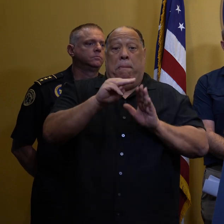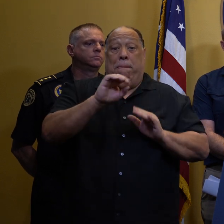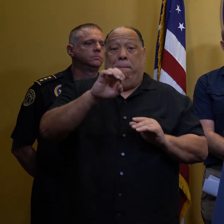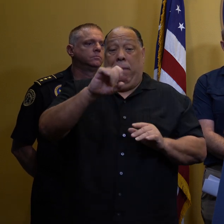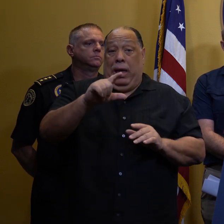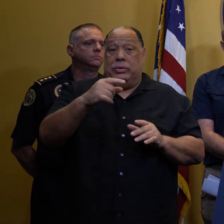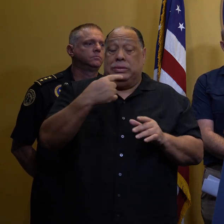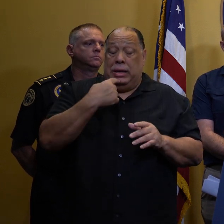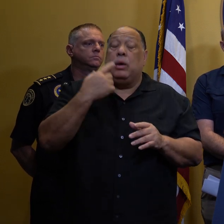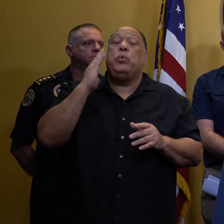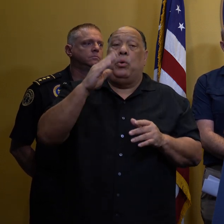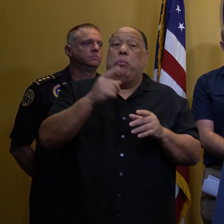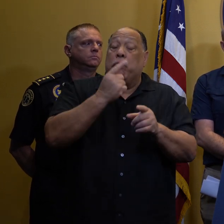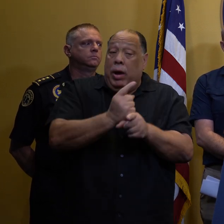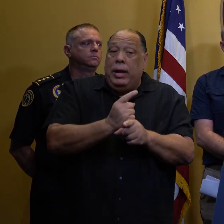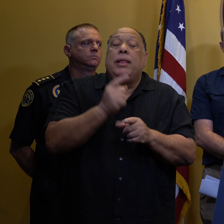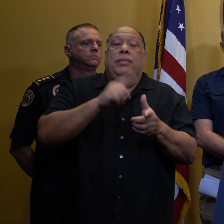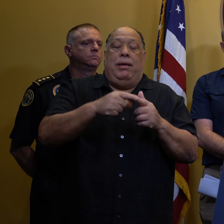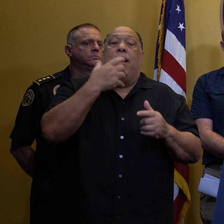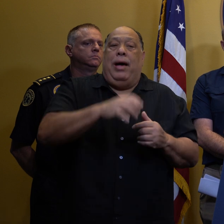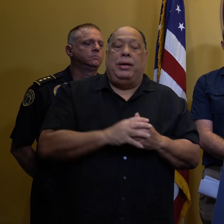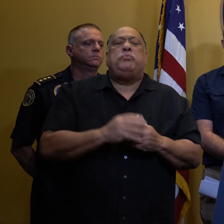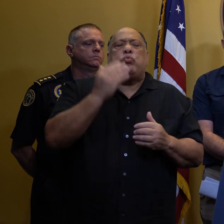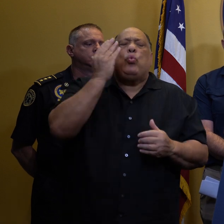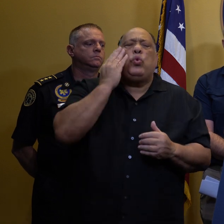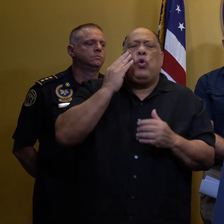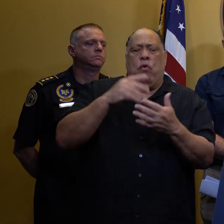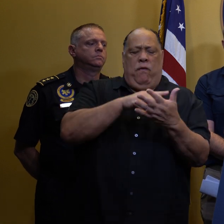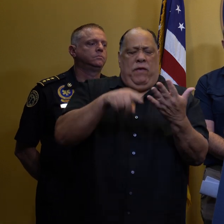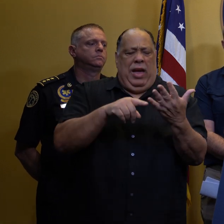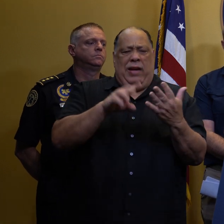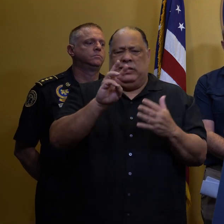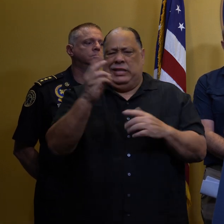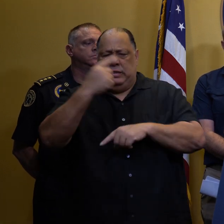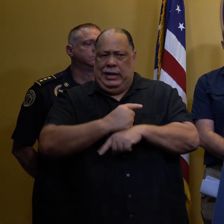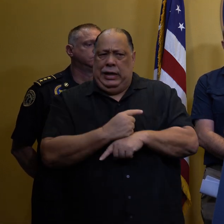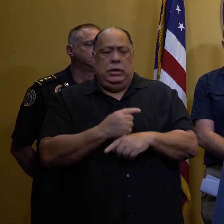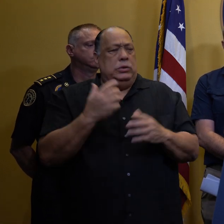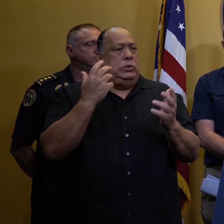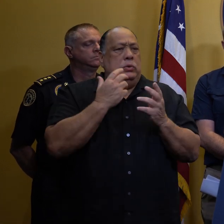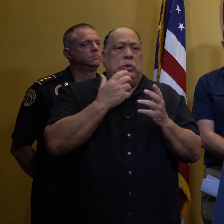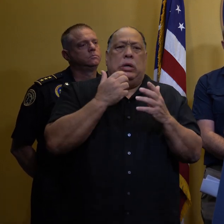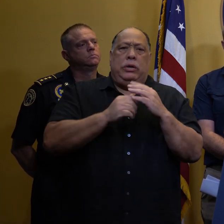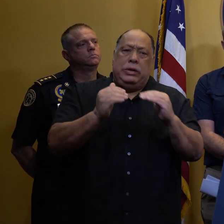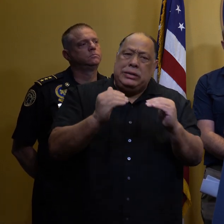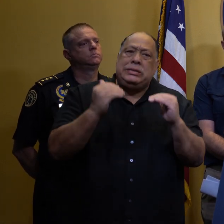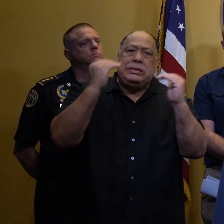So we know for a fact that at least the next 5 days to 6 days we're going to be under this excessive